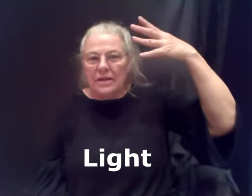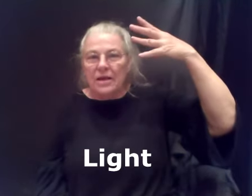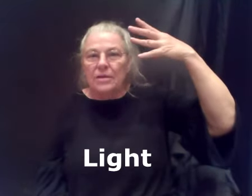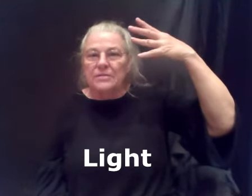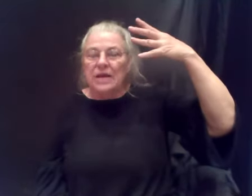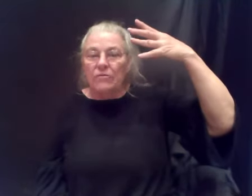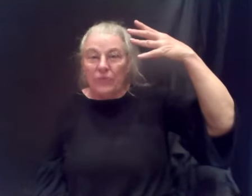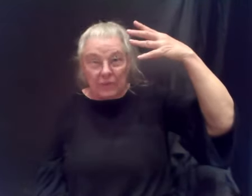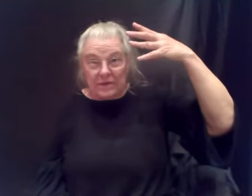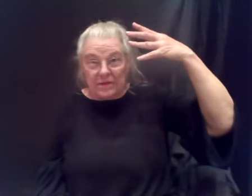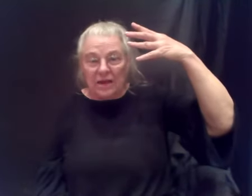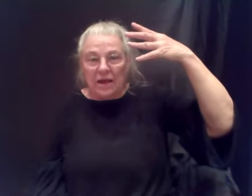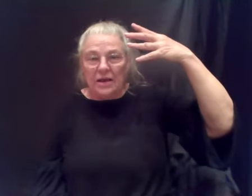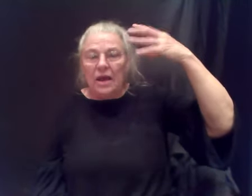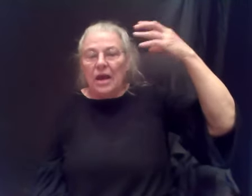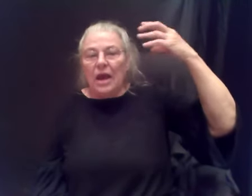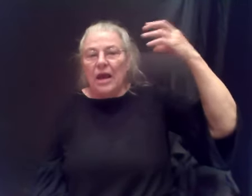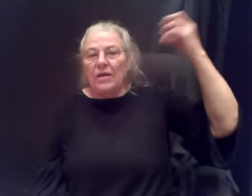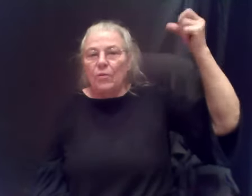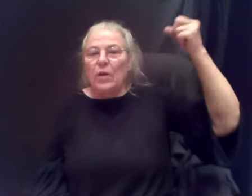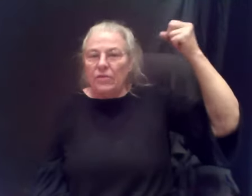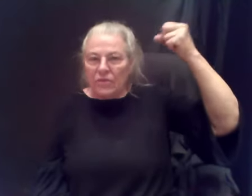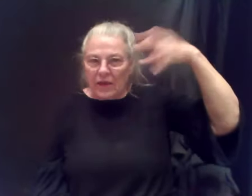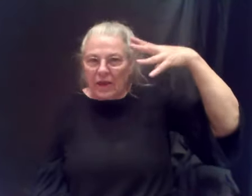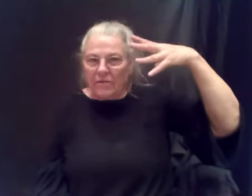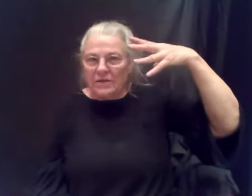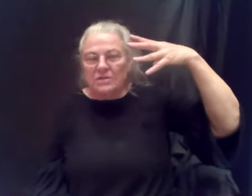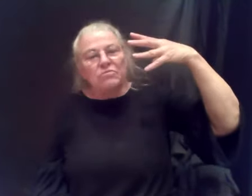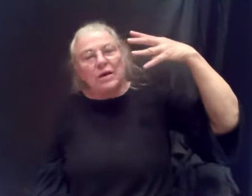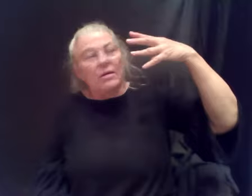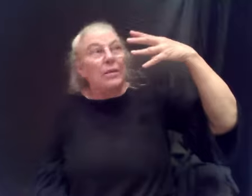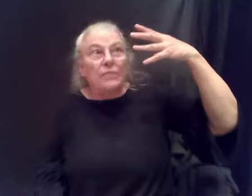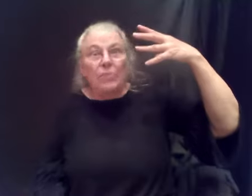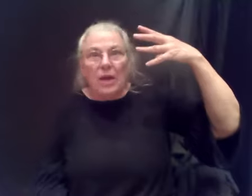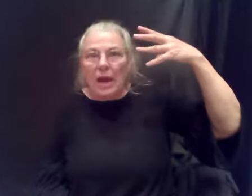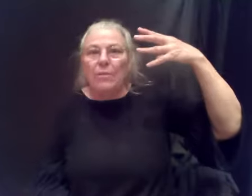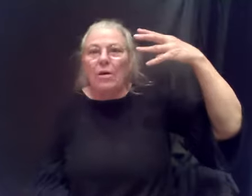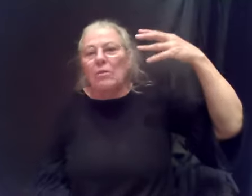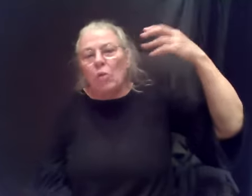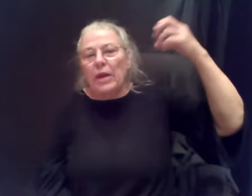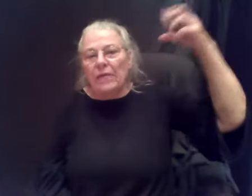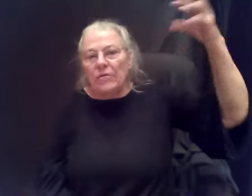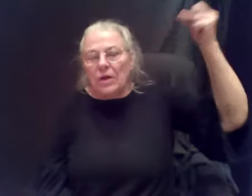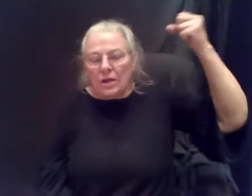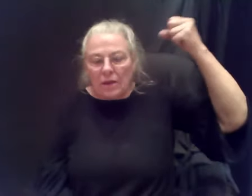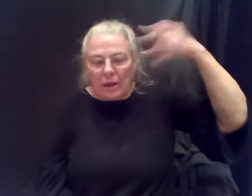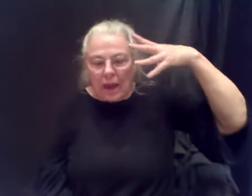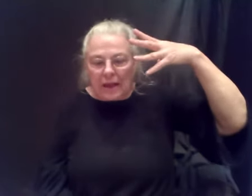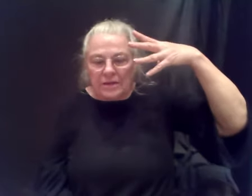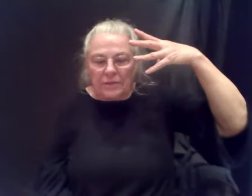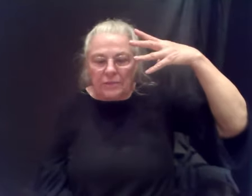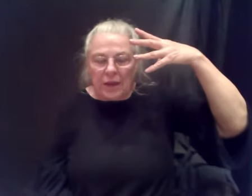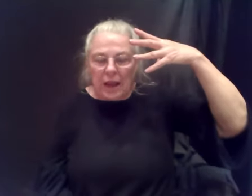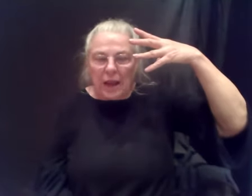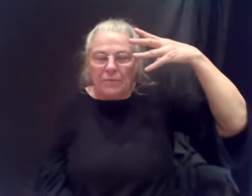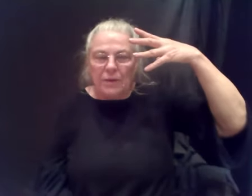comes down from the sun, and we can think of as, well, coming from a light bulb, whatever. Light. And because